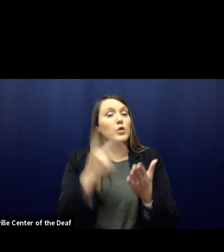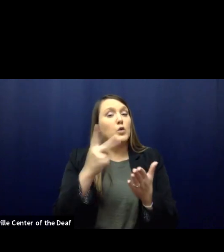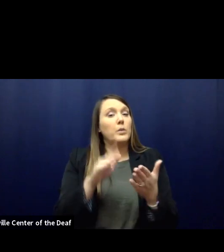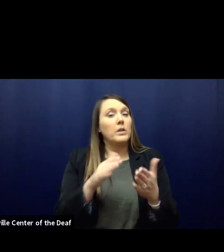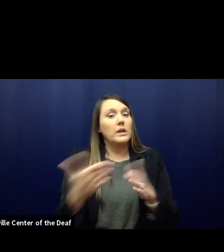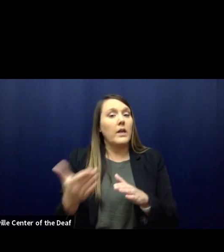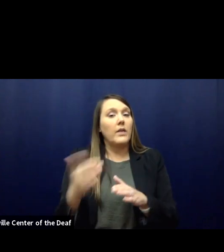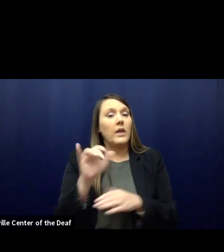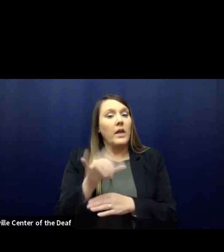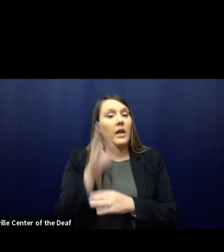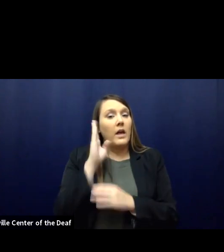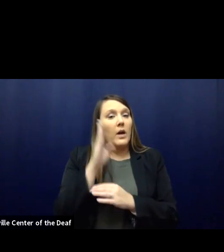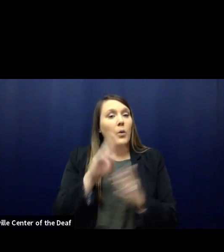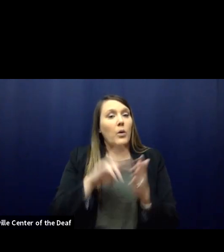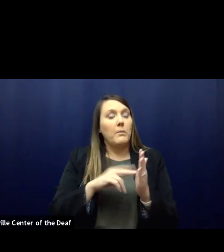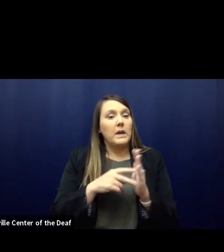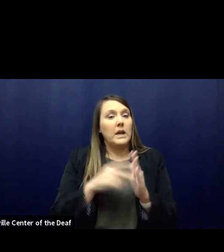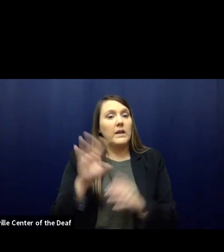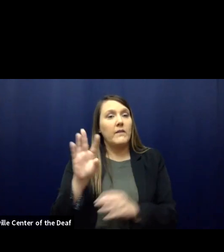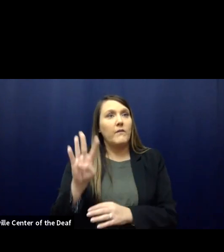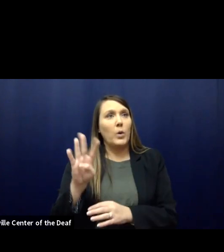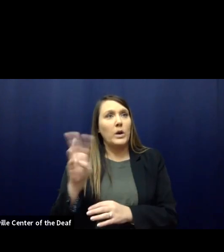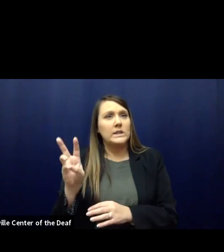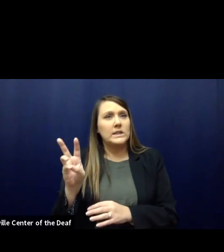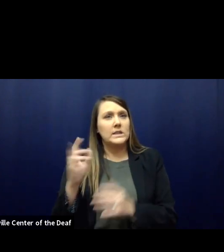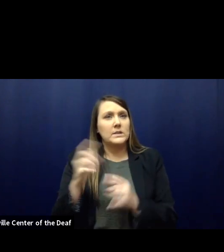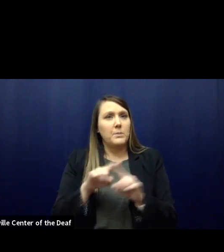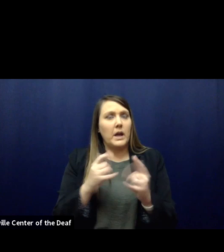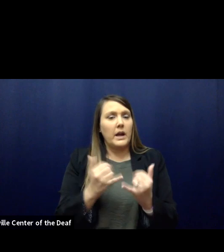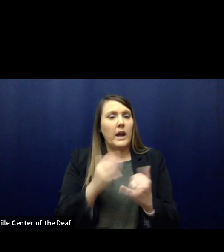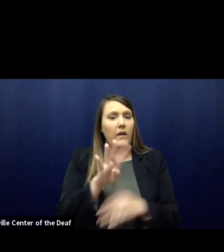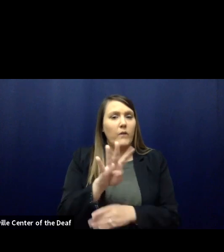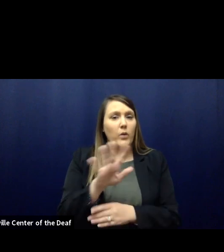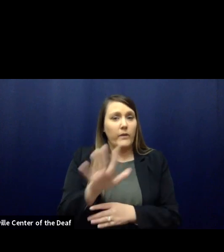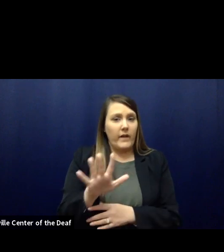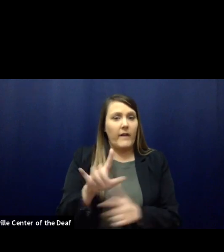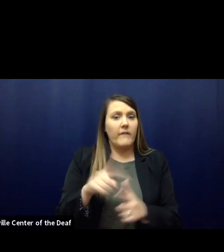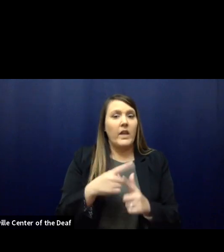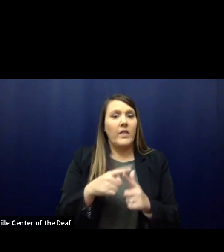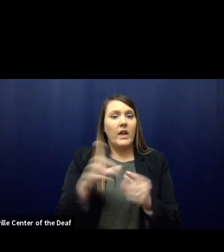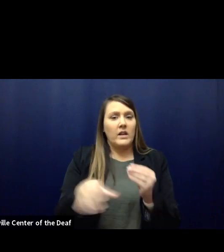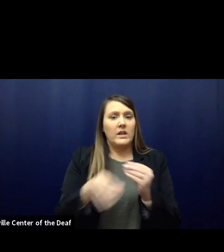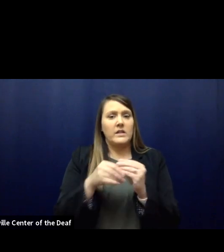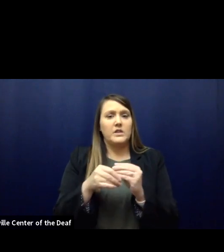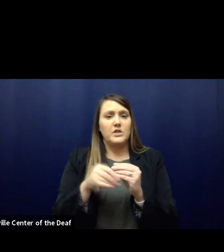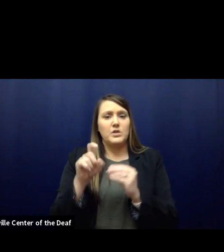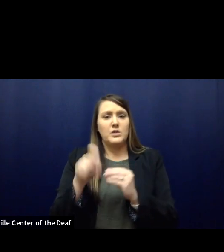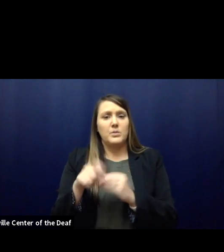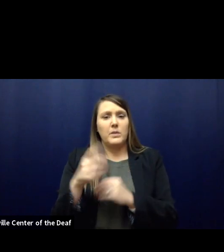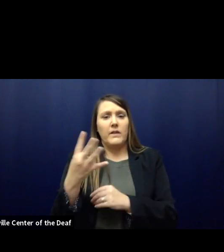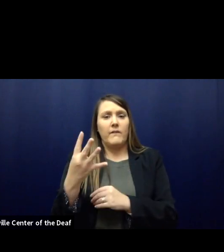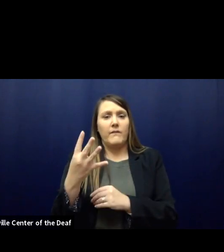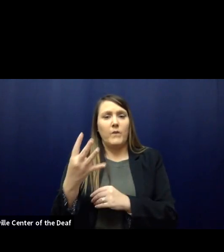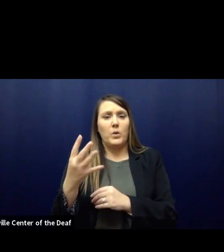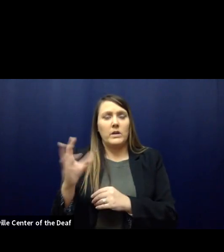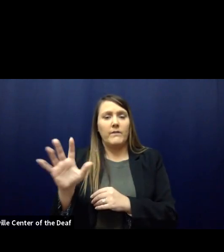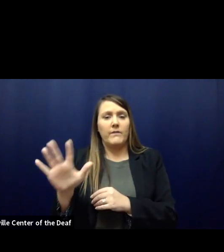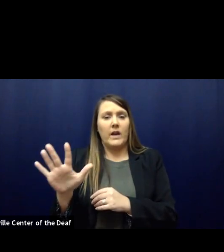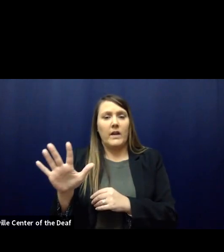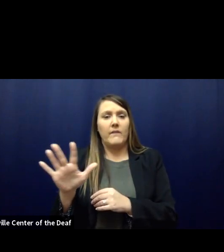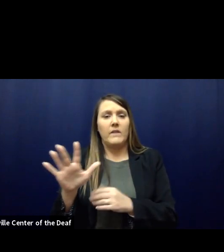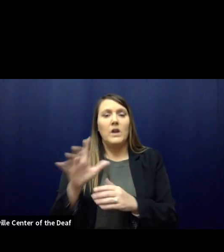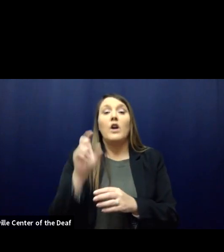take us from 46 to 45. And then an additional death should put us back at 46, or did I misunderstand? Yeah, I said there were